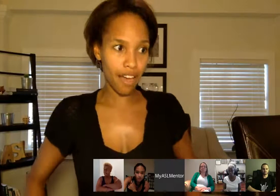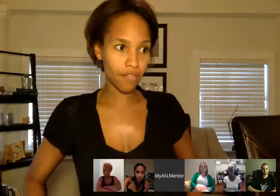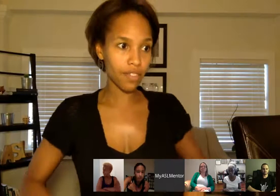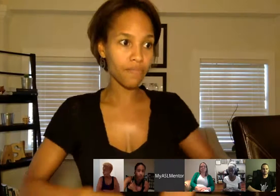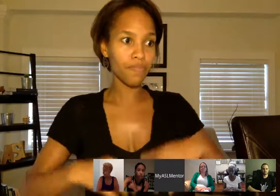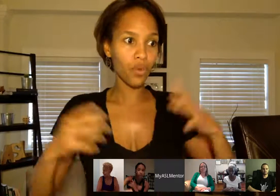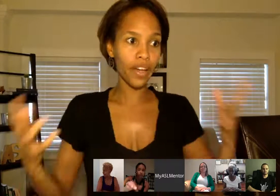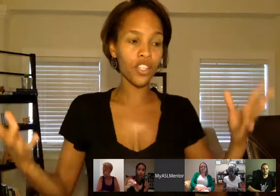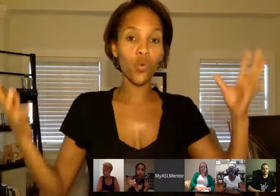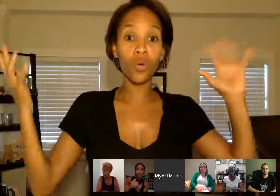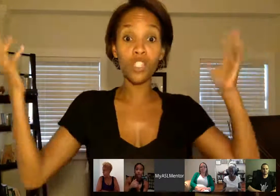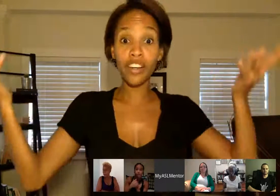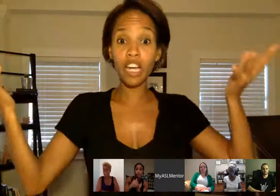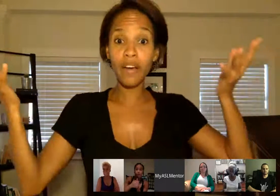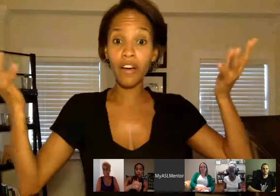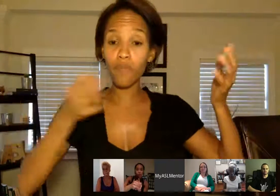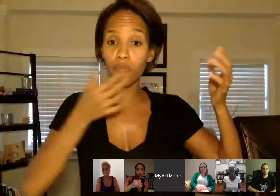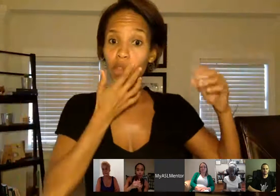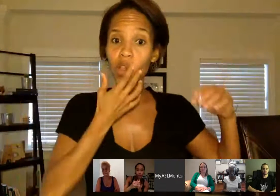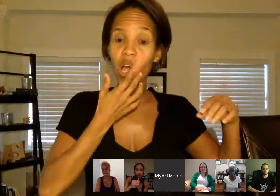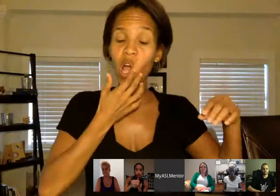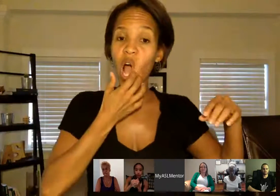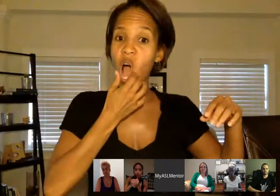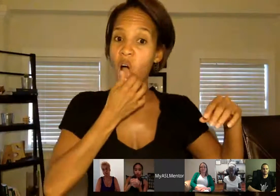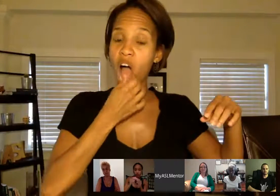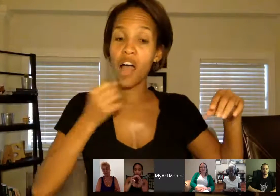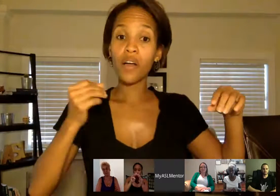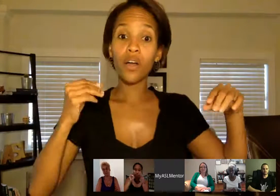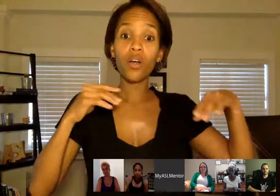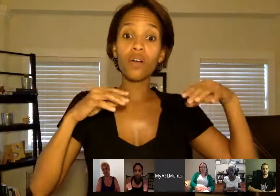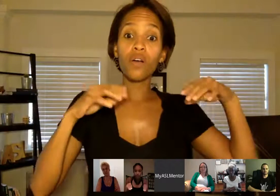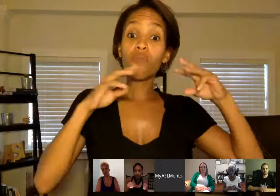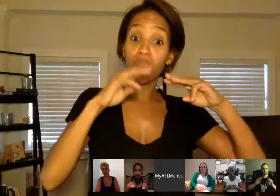hands down. Okay, what are we talking about?